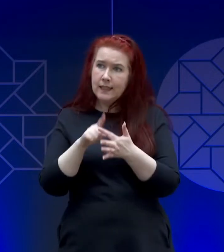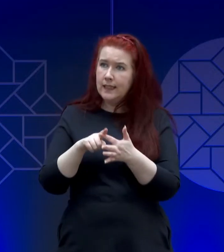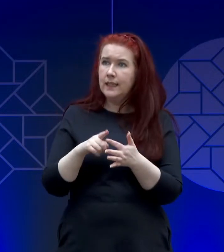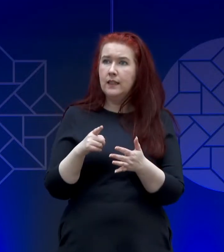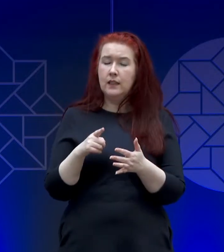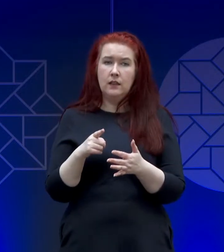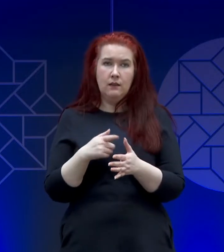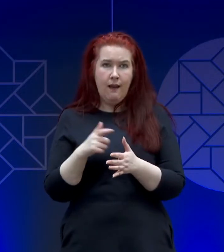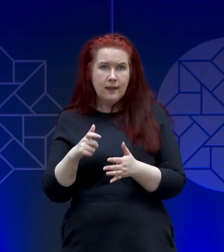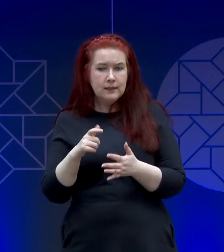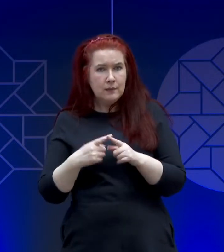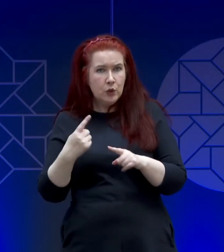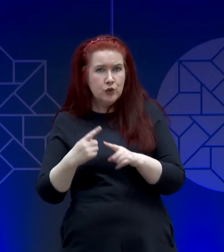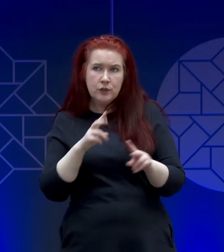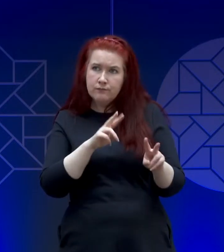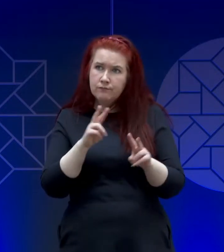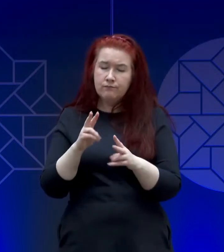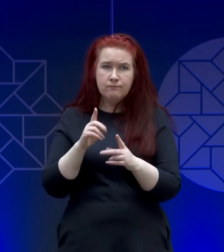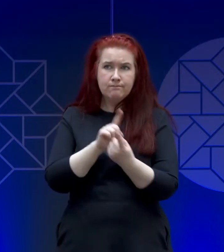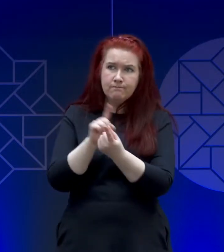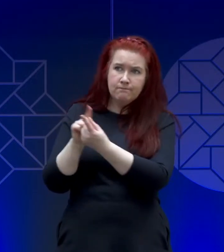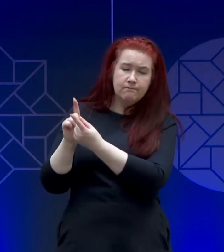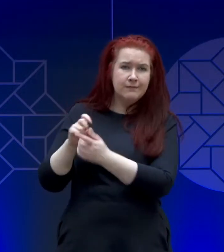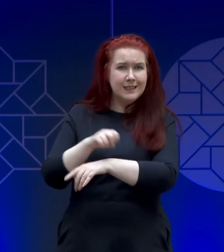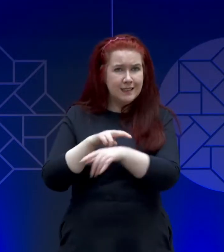staff. It was